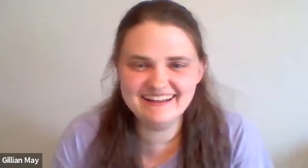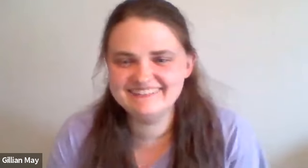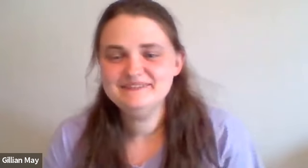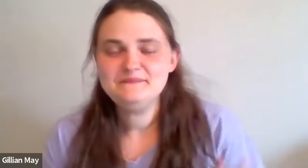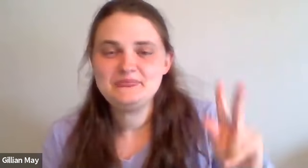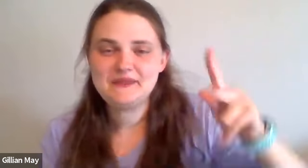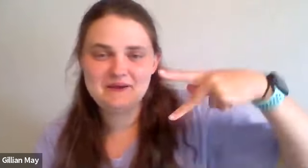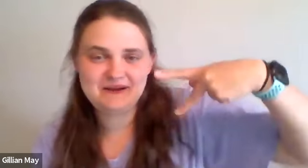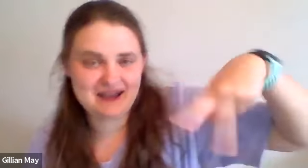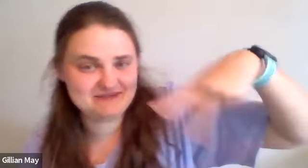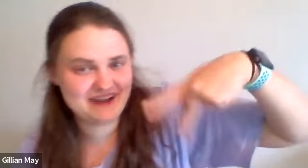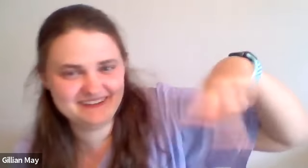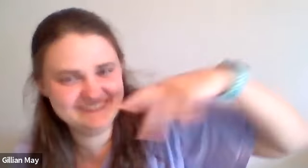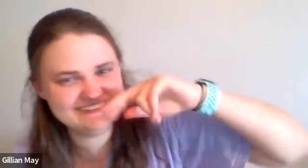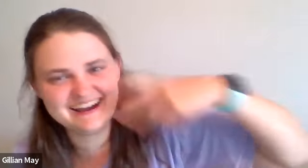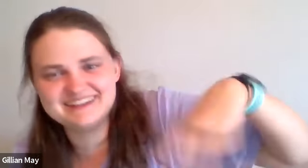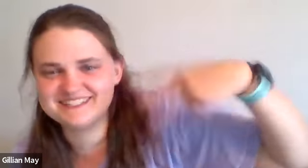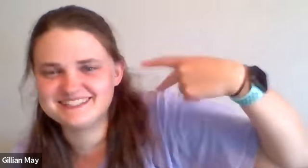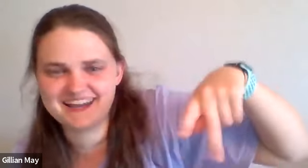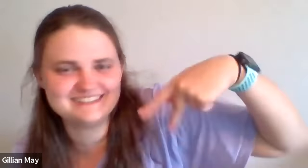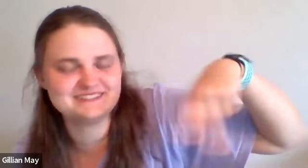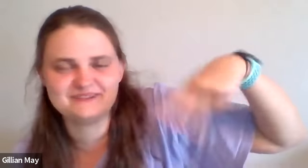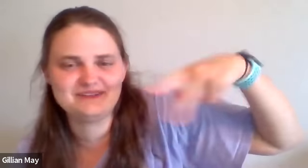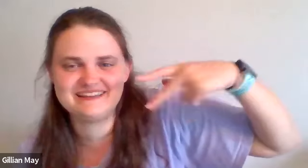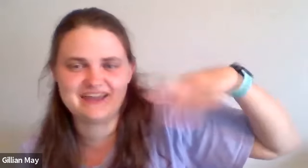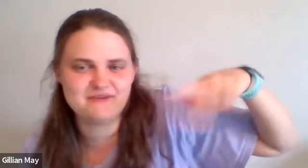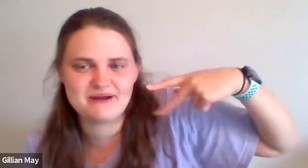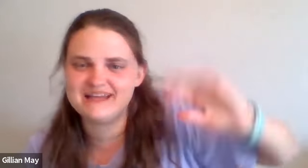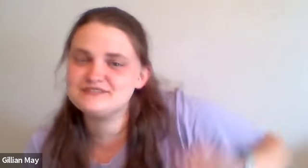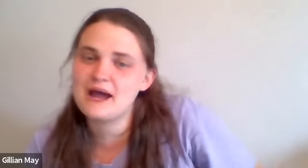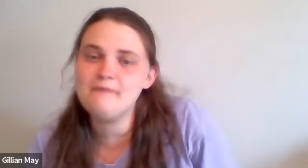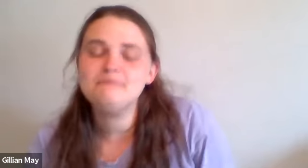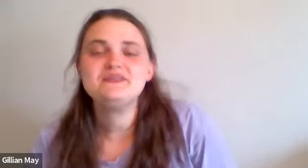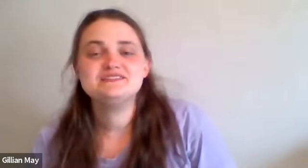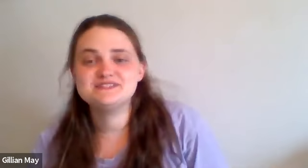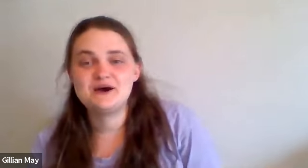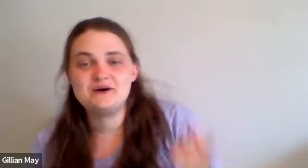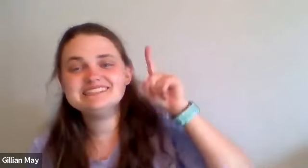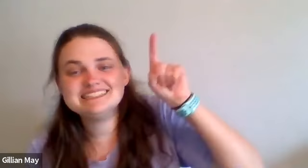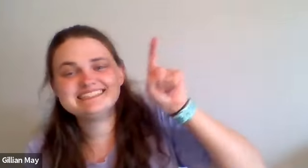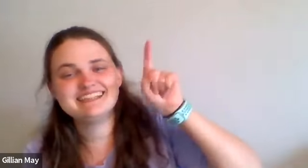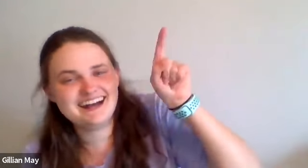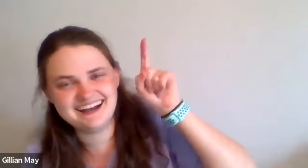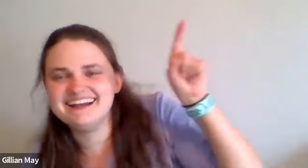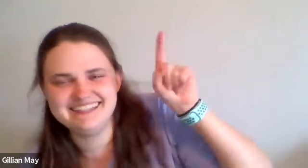Whoops. Okay, well, I just kind of sort of gave away, but that's okay. So the sky.